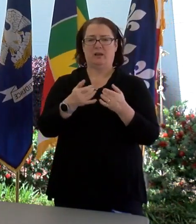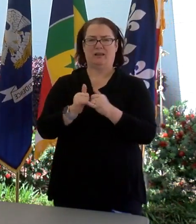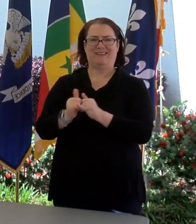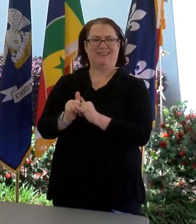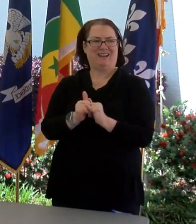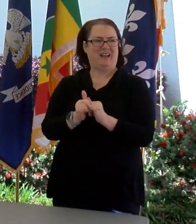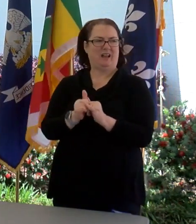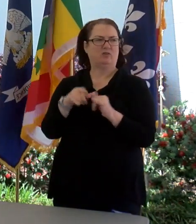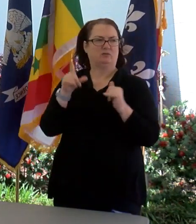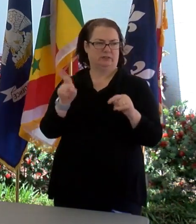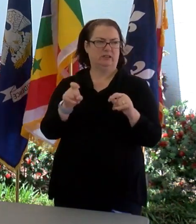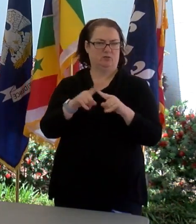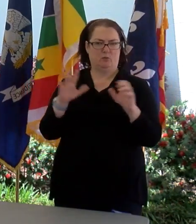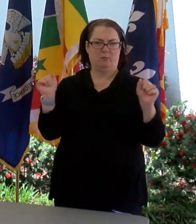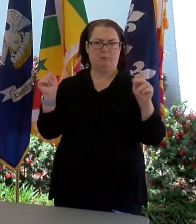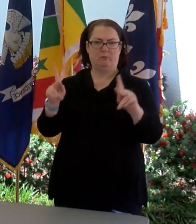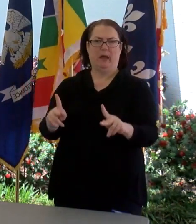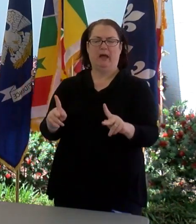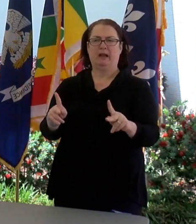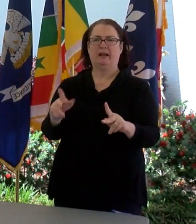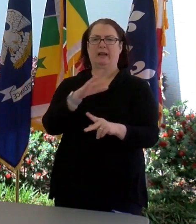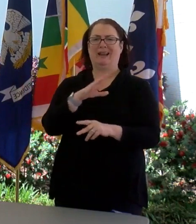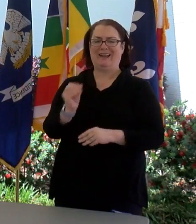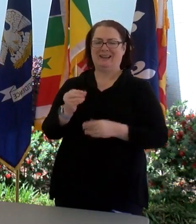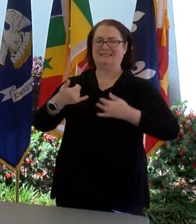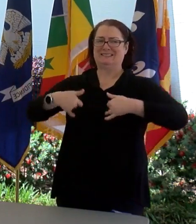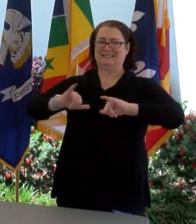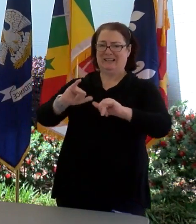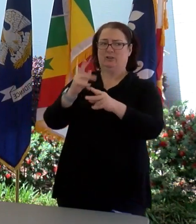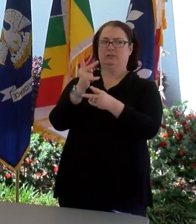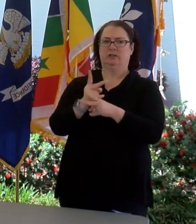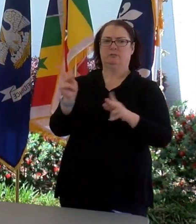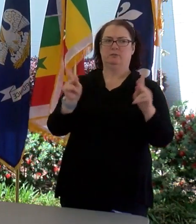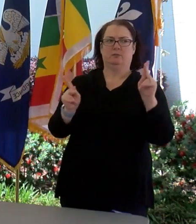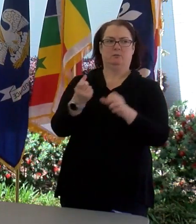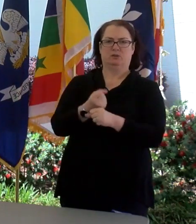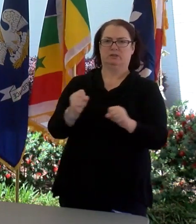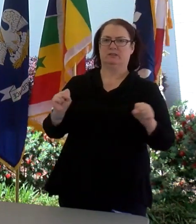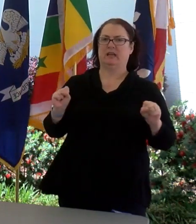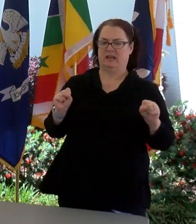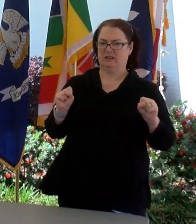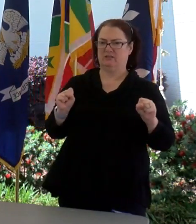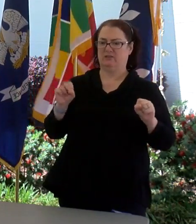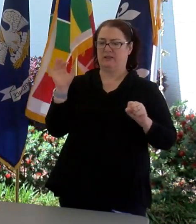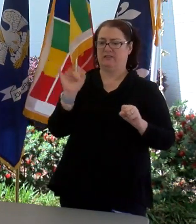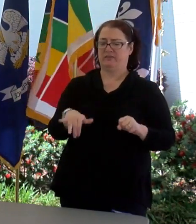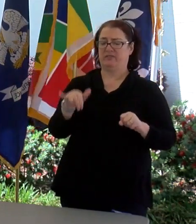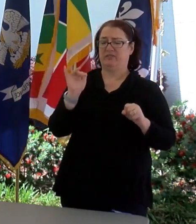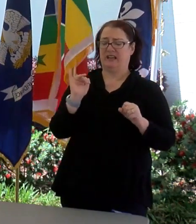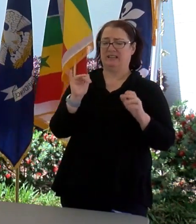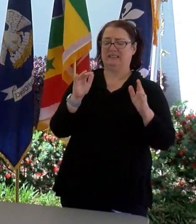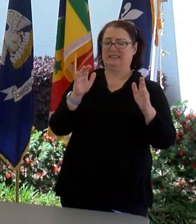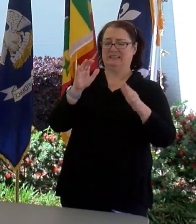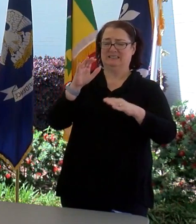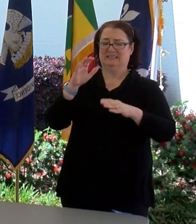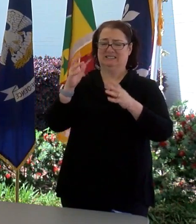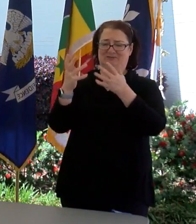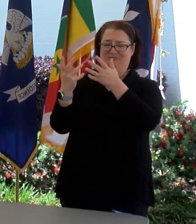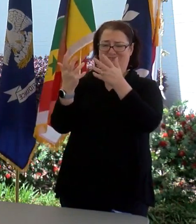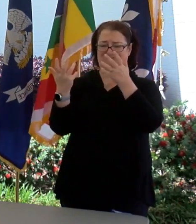reopen our economy while simultaneously keeping our people safe. The scope and timing of these efforts